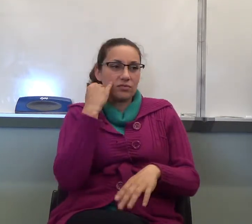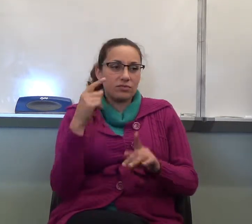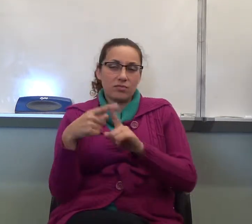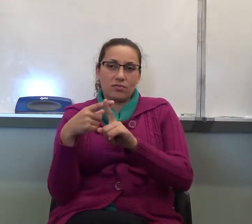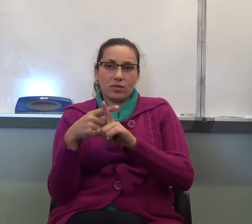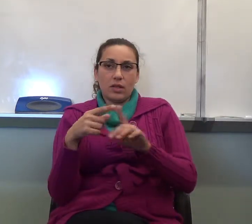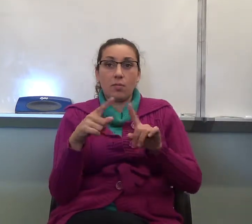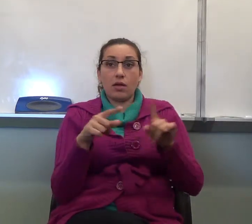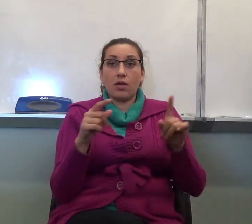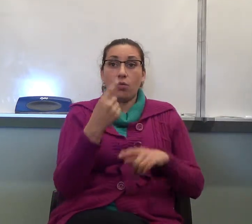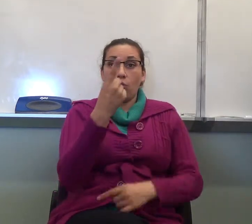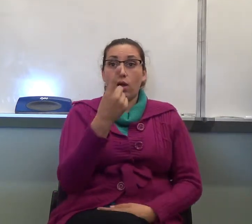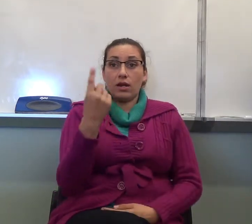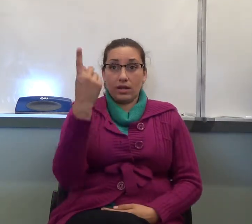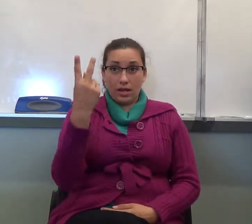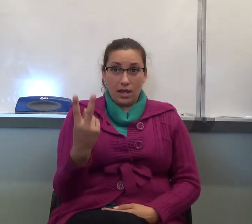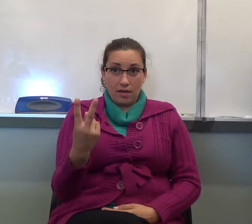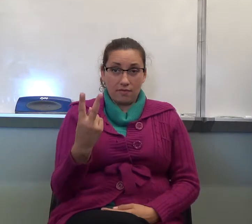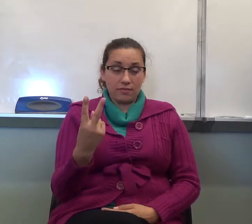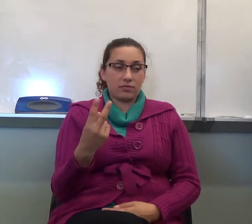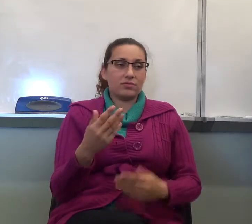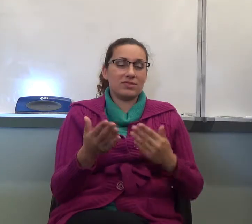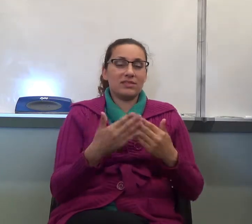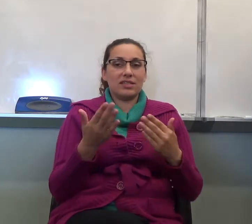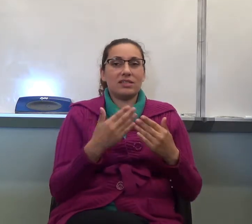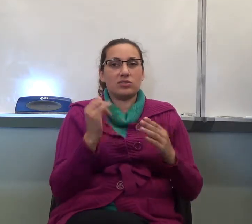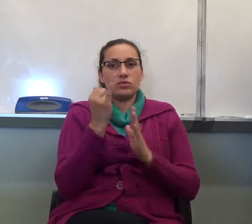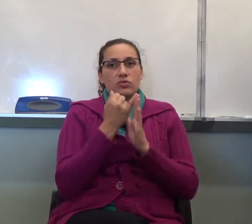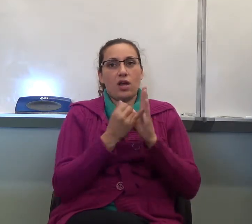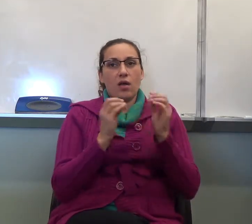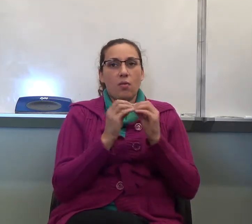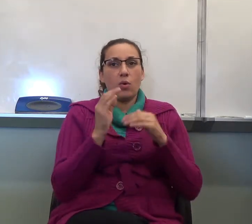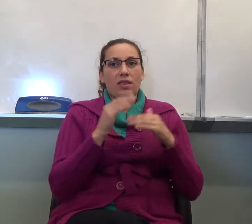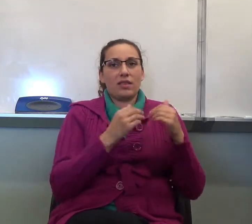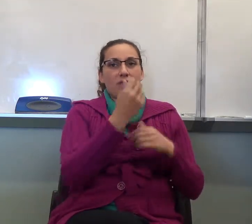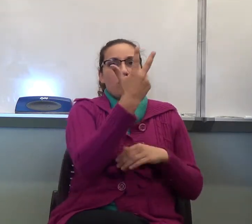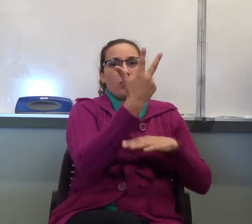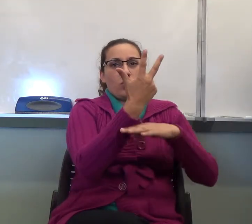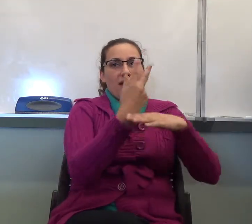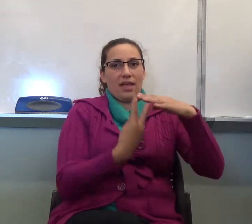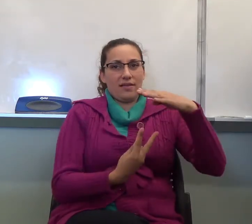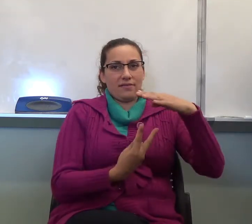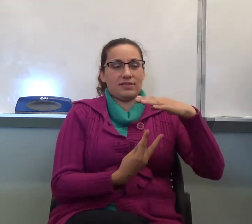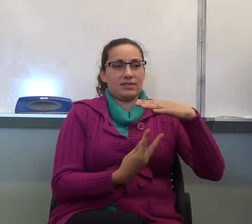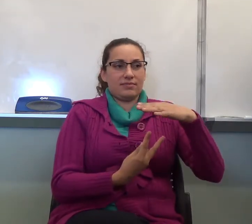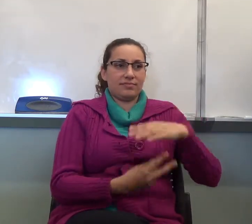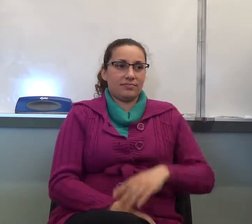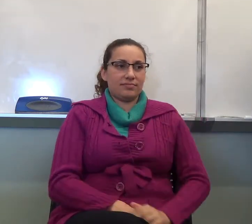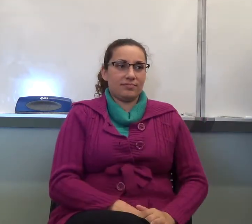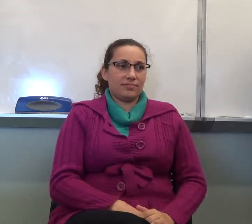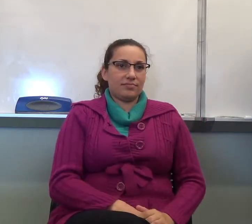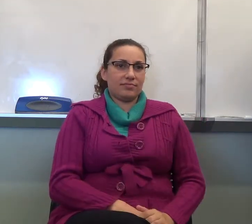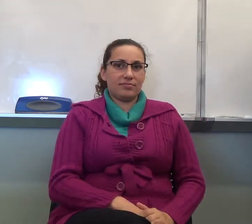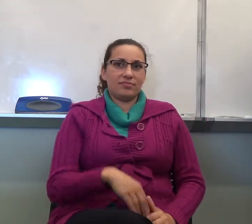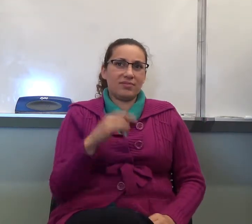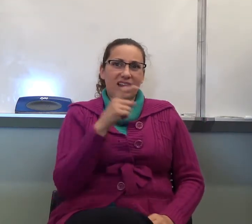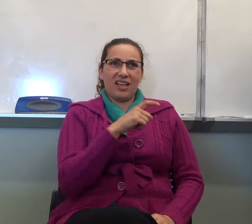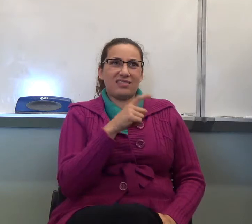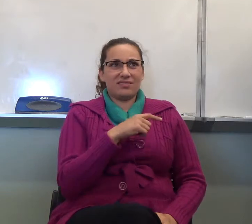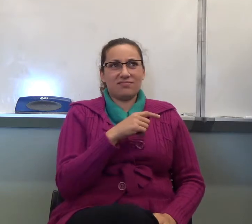1.5 is a lot easier to draw than 3/2 is. Strangely enough, this is the only real use I can think of for mixed numbers. It's easier to